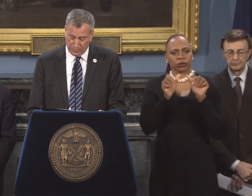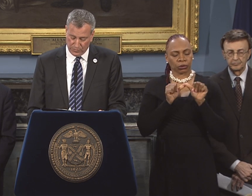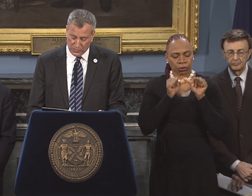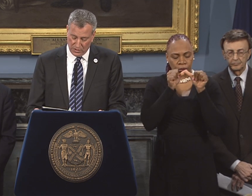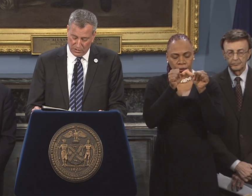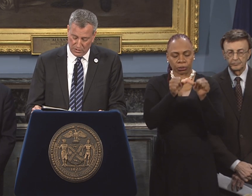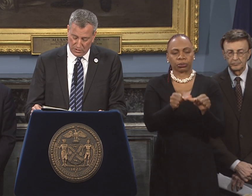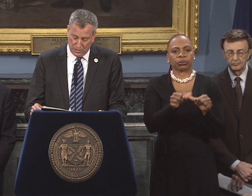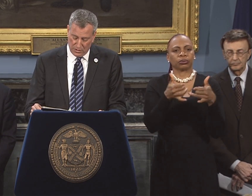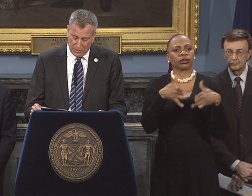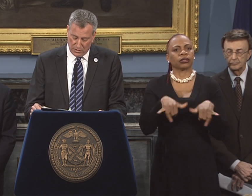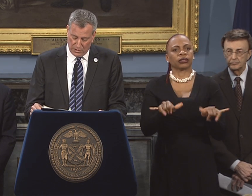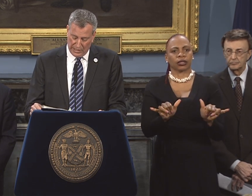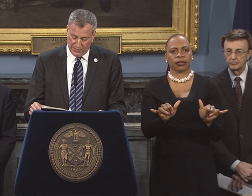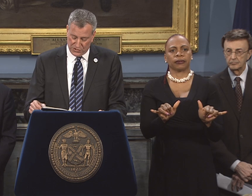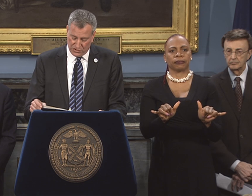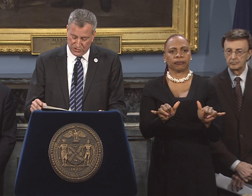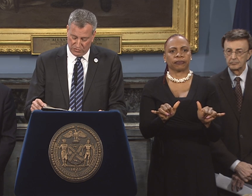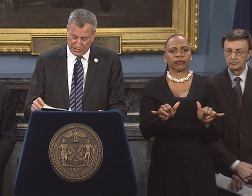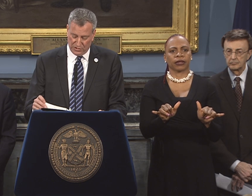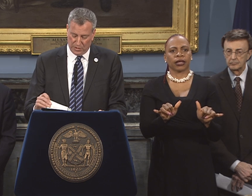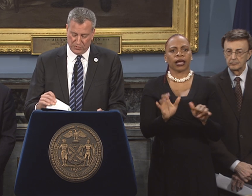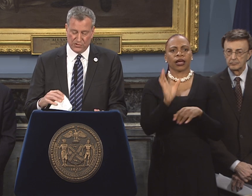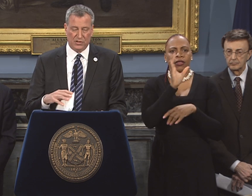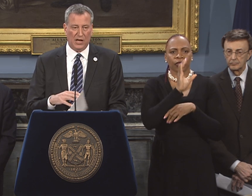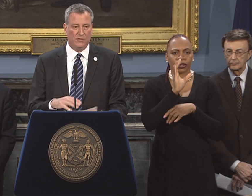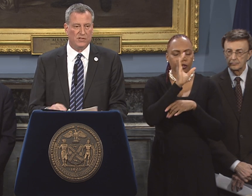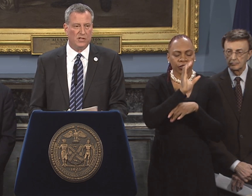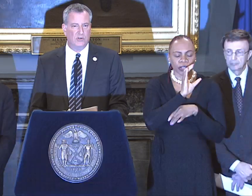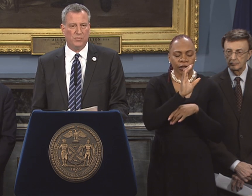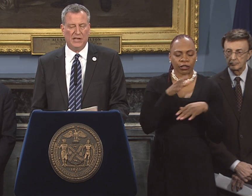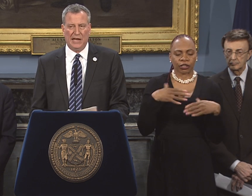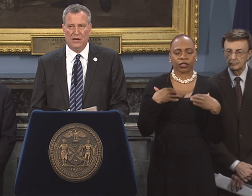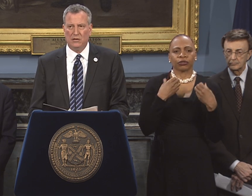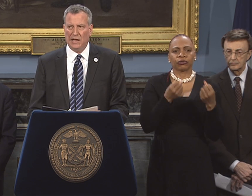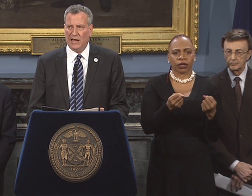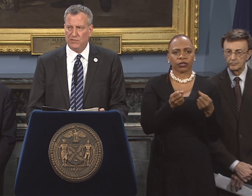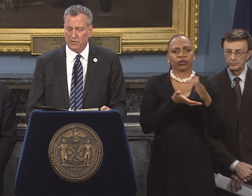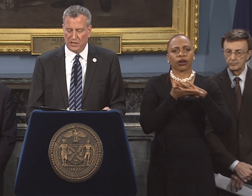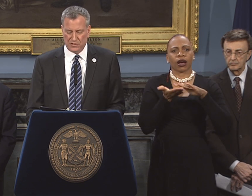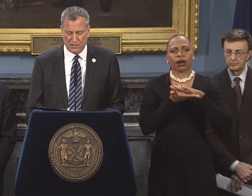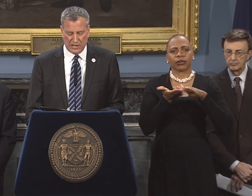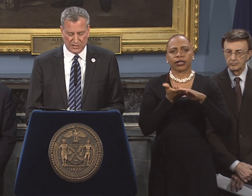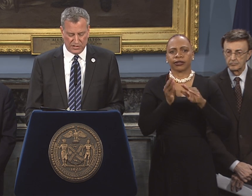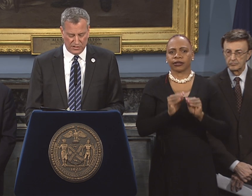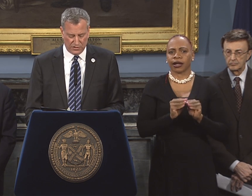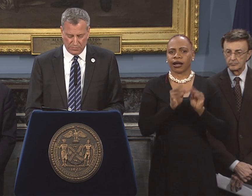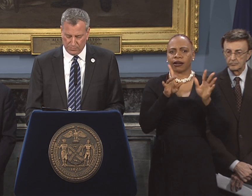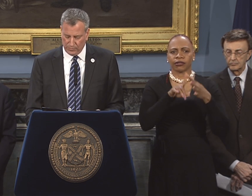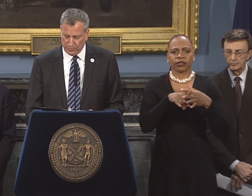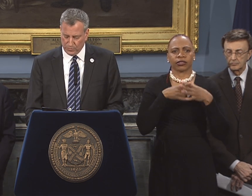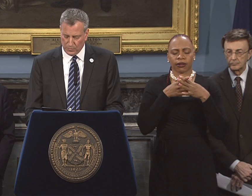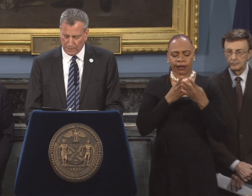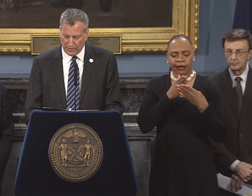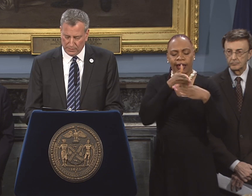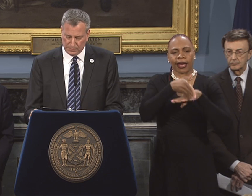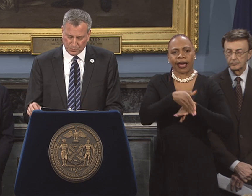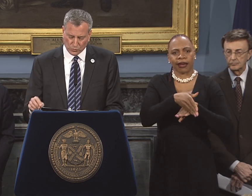continue. And the search and rescue operation, obviously, which began after the incident, has continued.